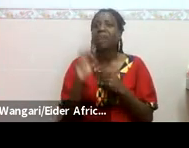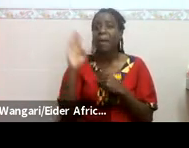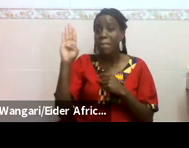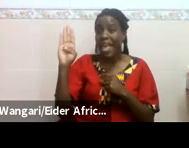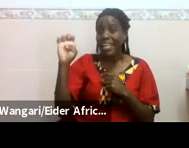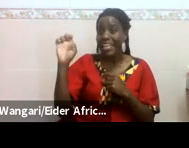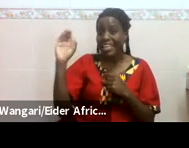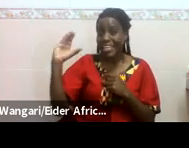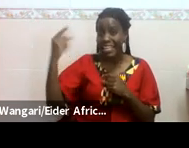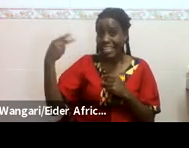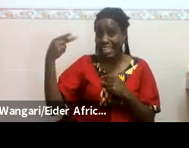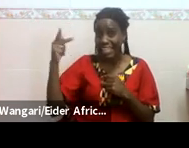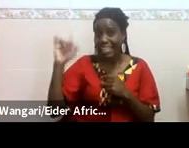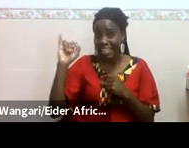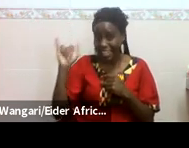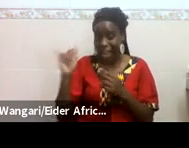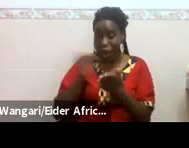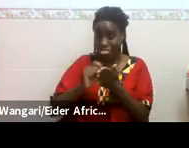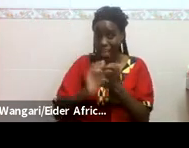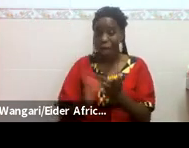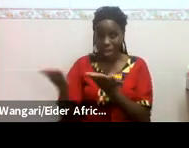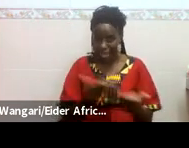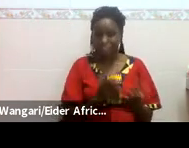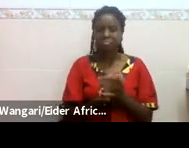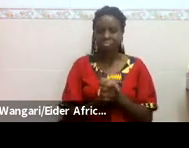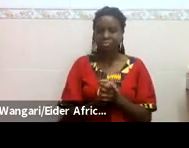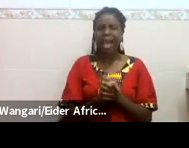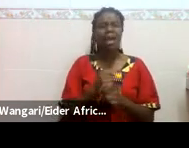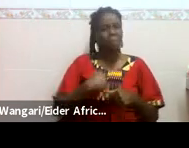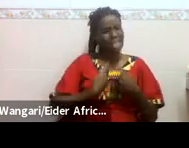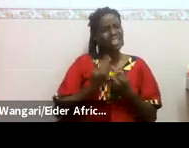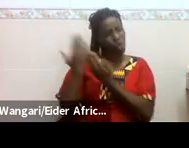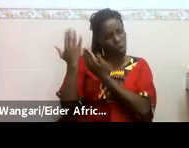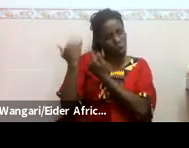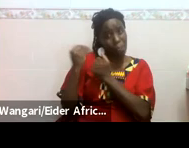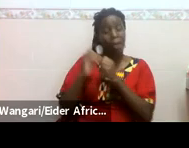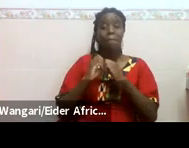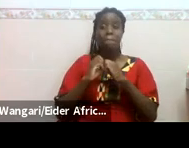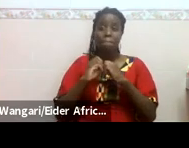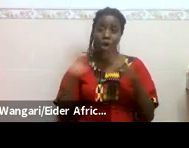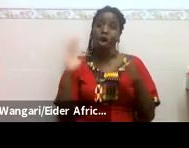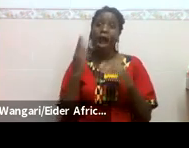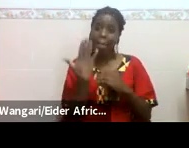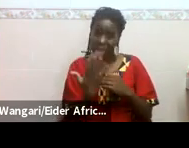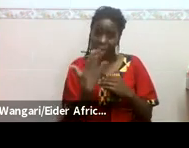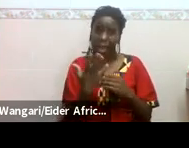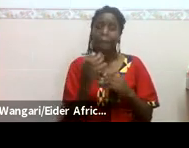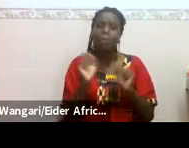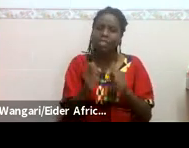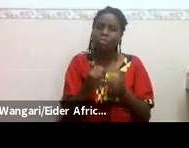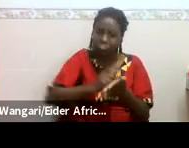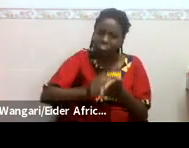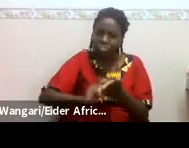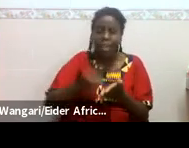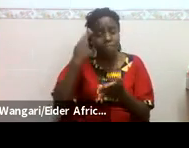I hope that articles like this and hopefully many more make it clear that race was